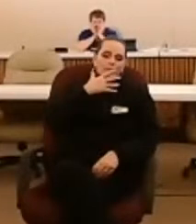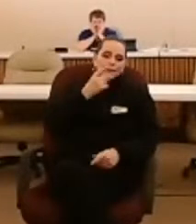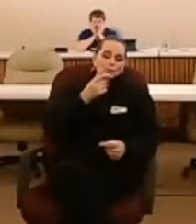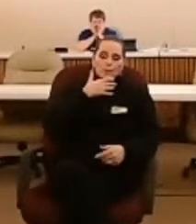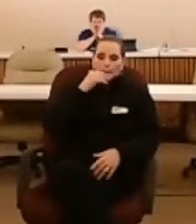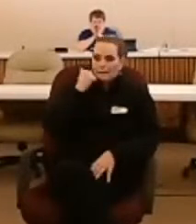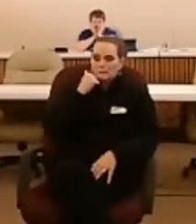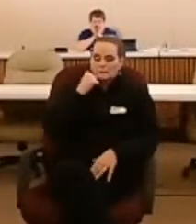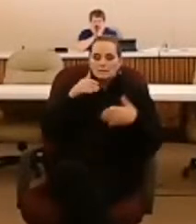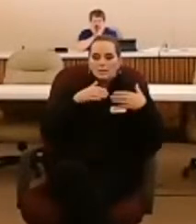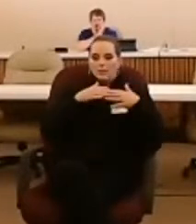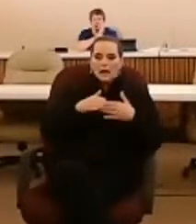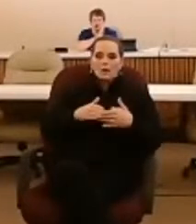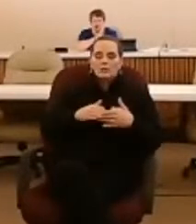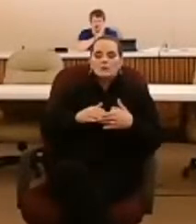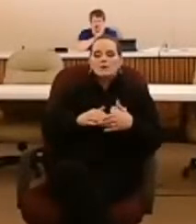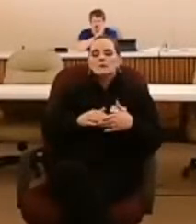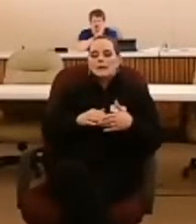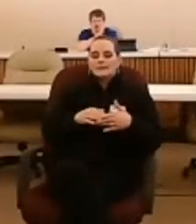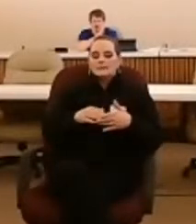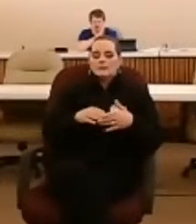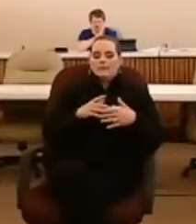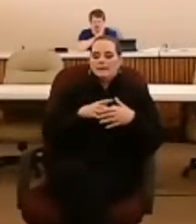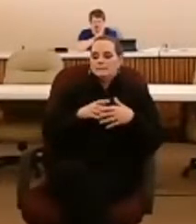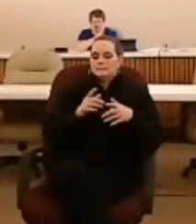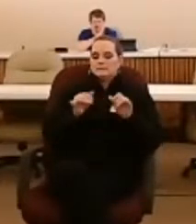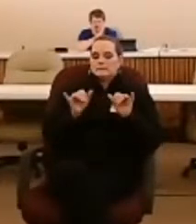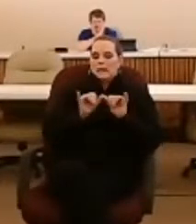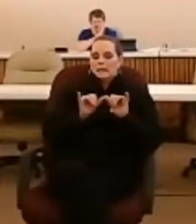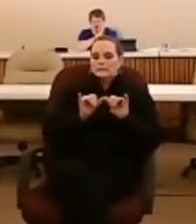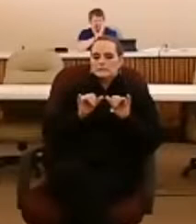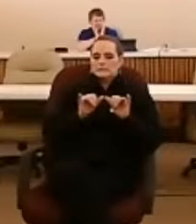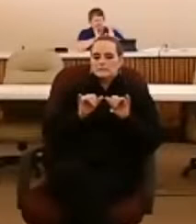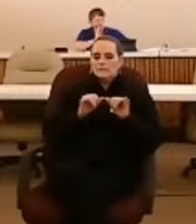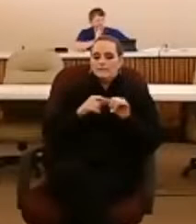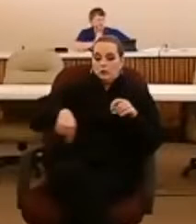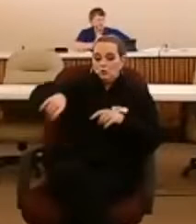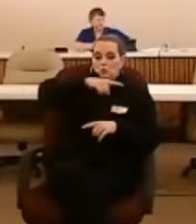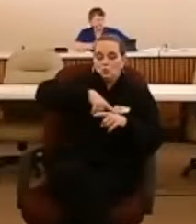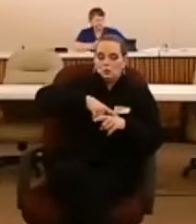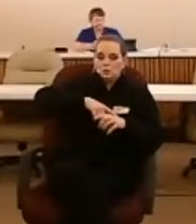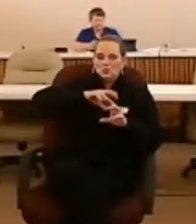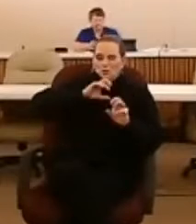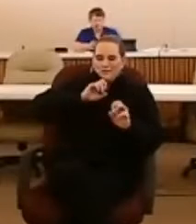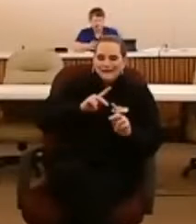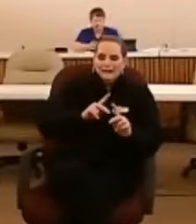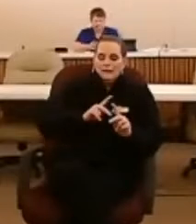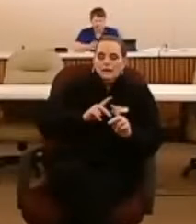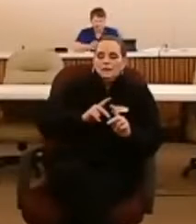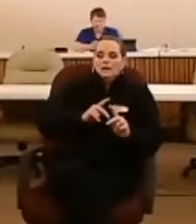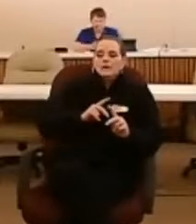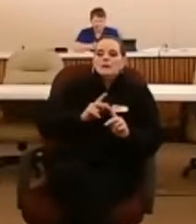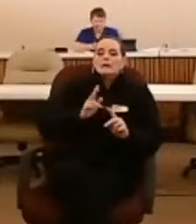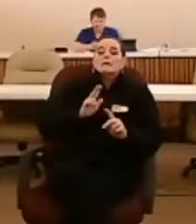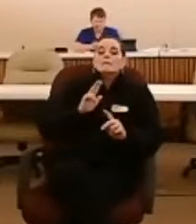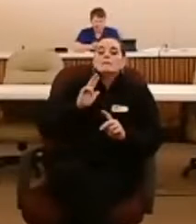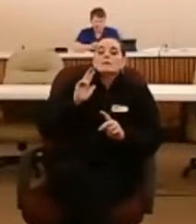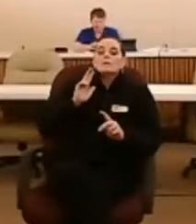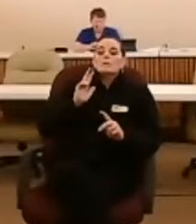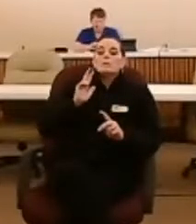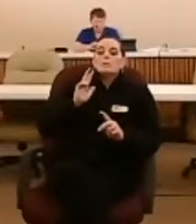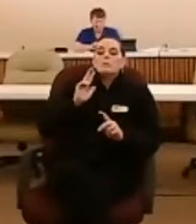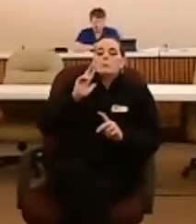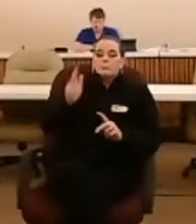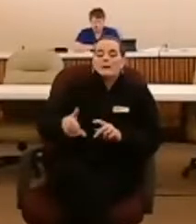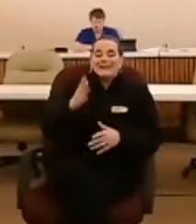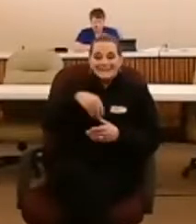not I think the circumference of our circle is probably okay for parking on the inside. And as we've sent in